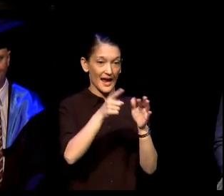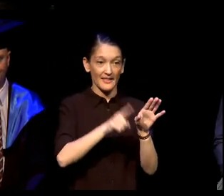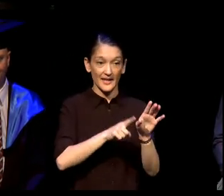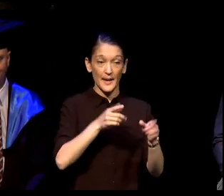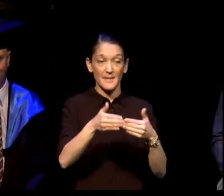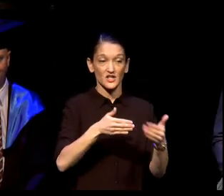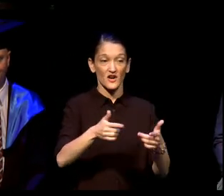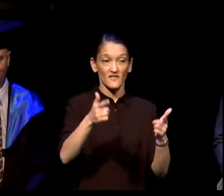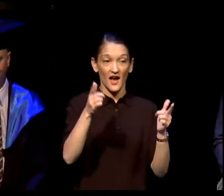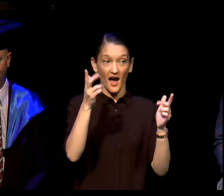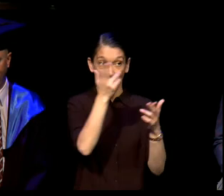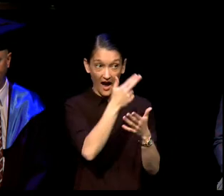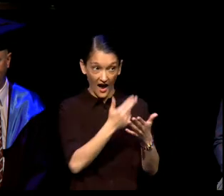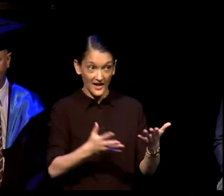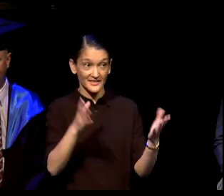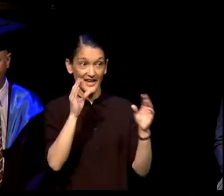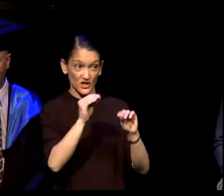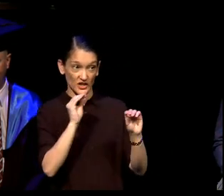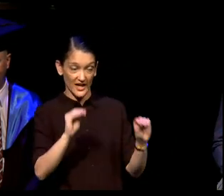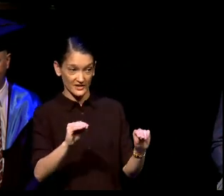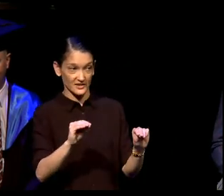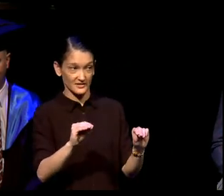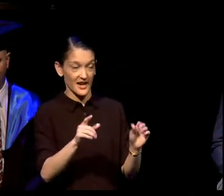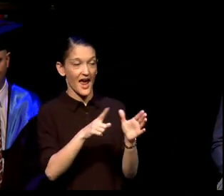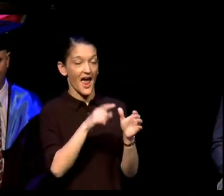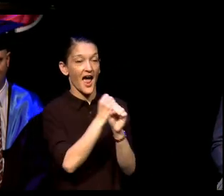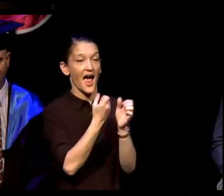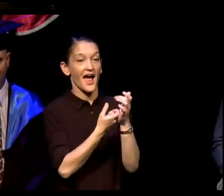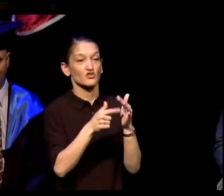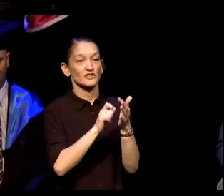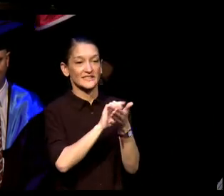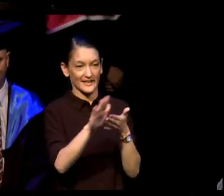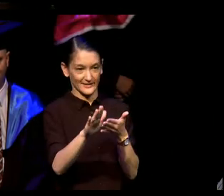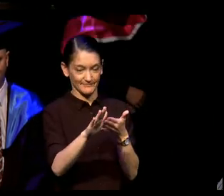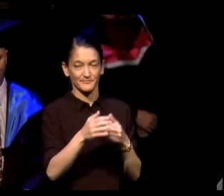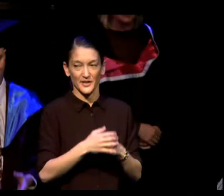and Agritech, Higher Education, to present their department awards.